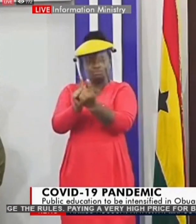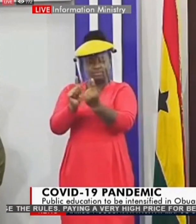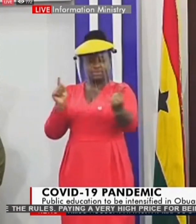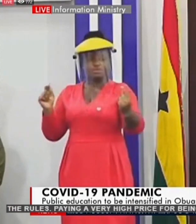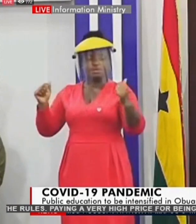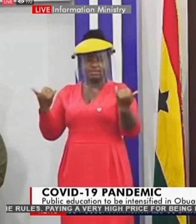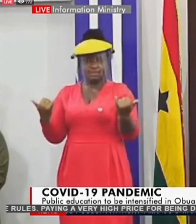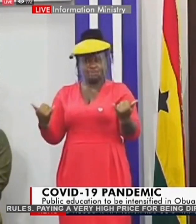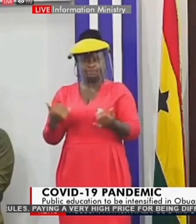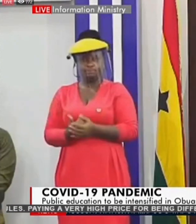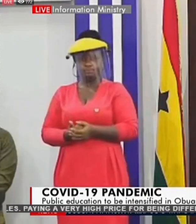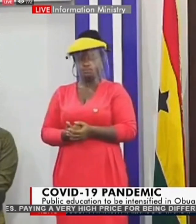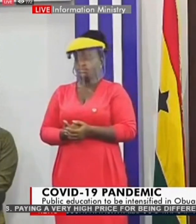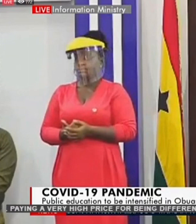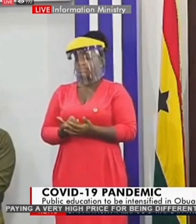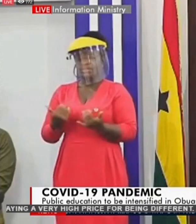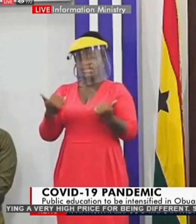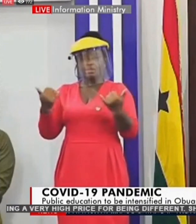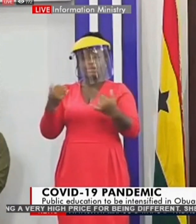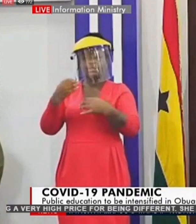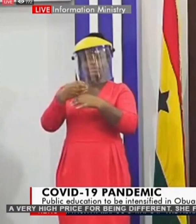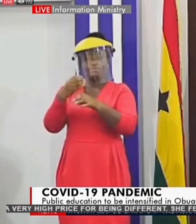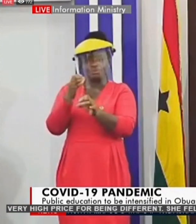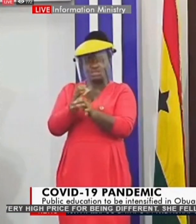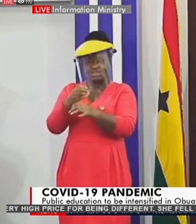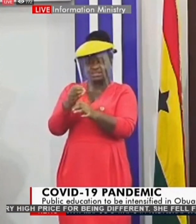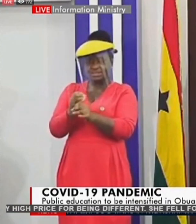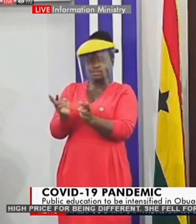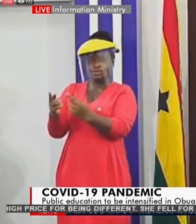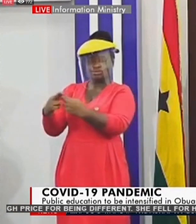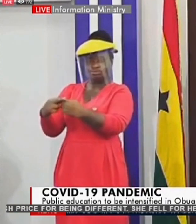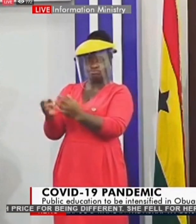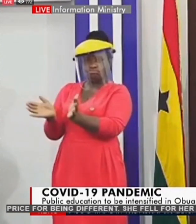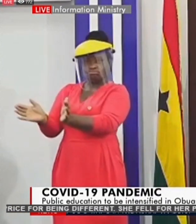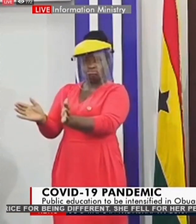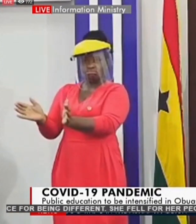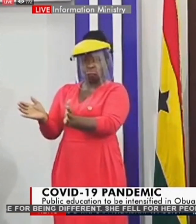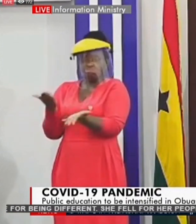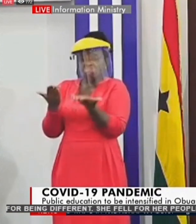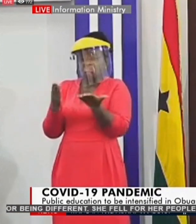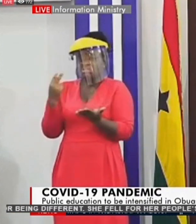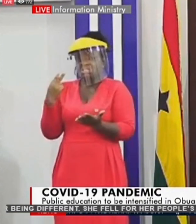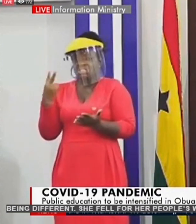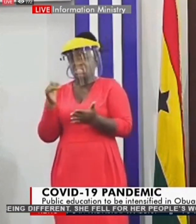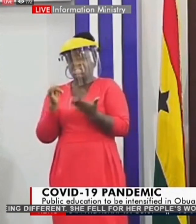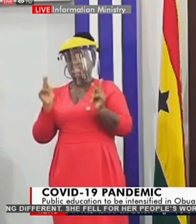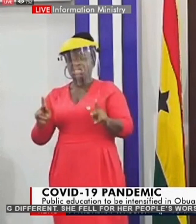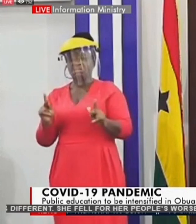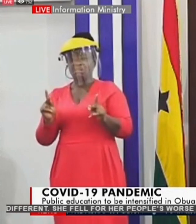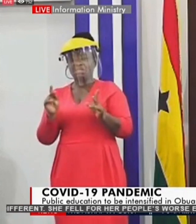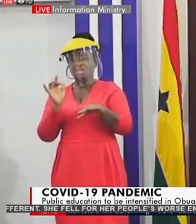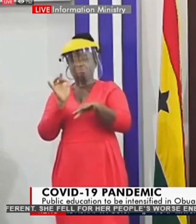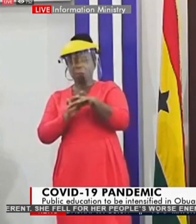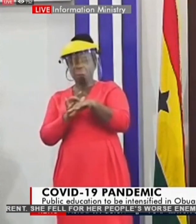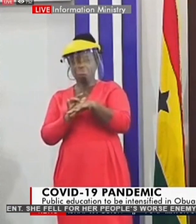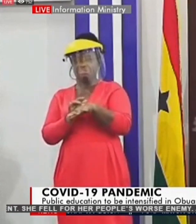distance now. And then they have created a holding room to handle a case of suspected COVID. So in that case, if you